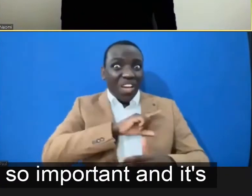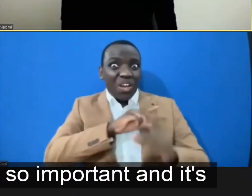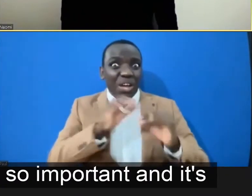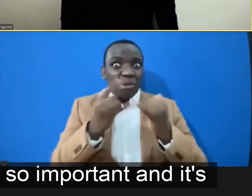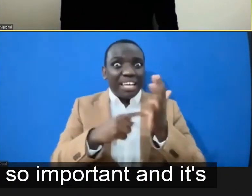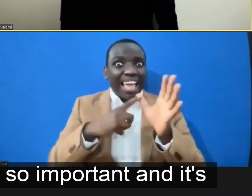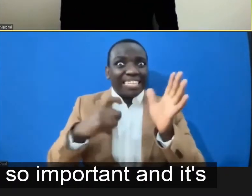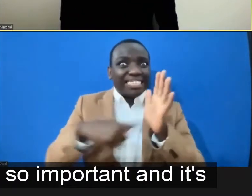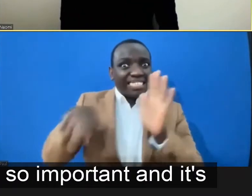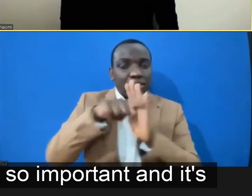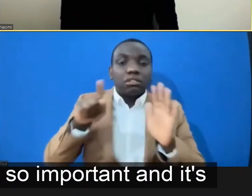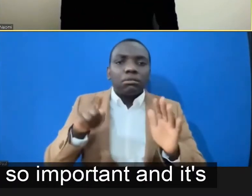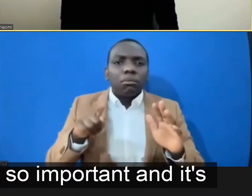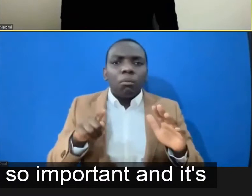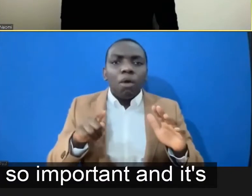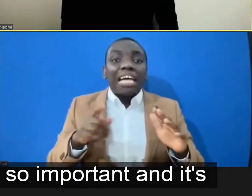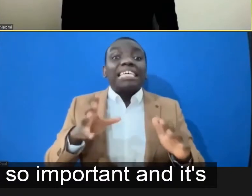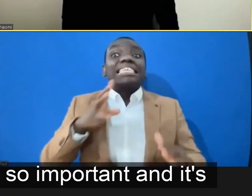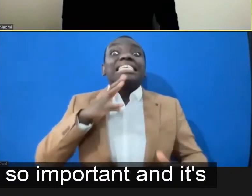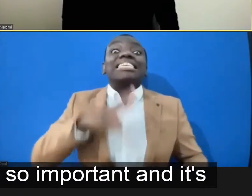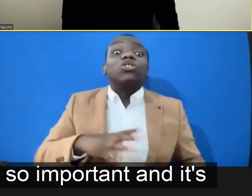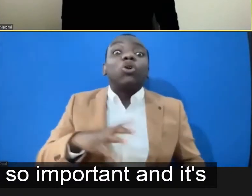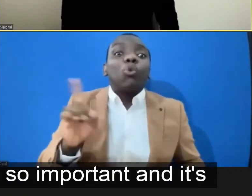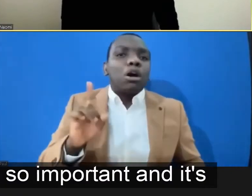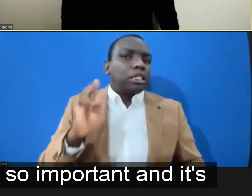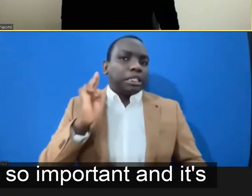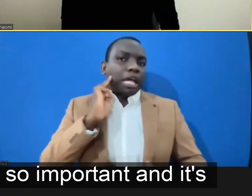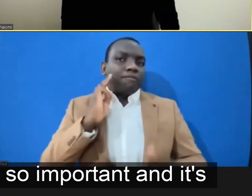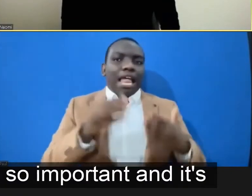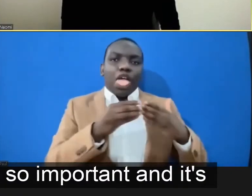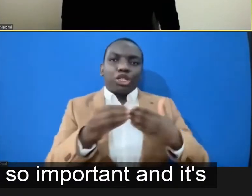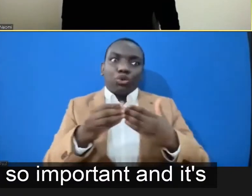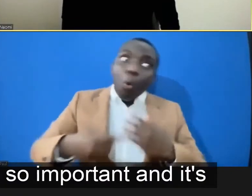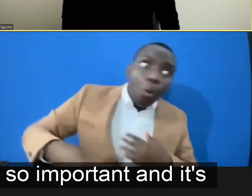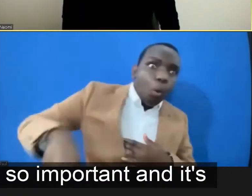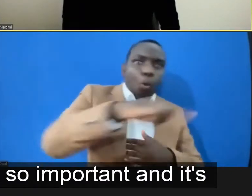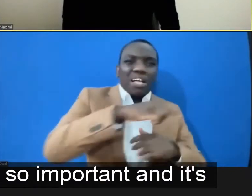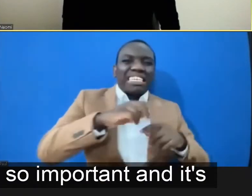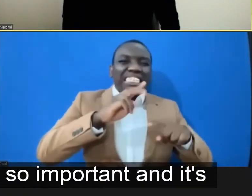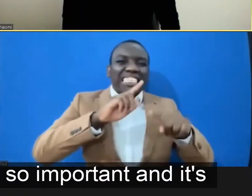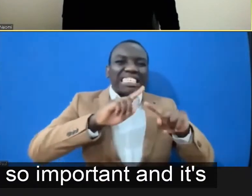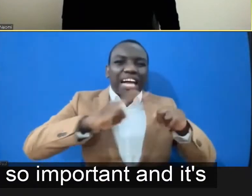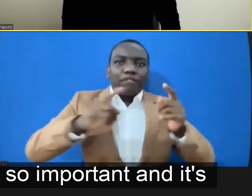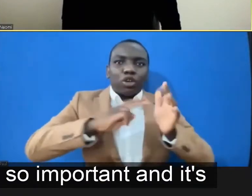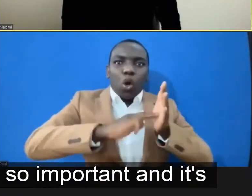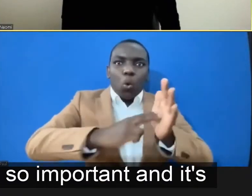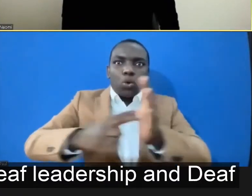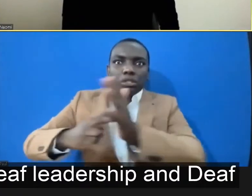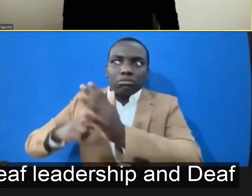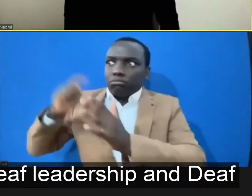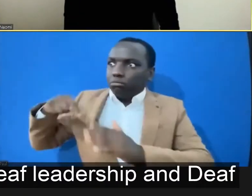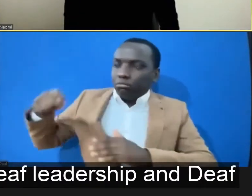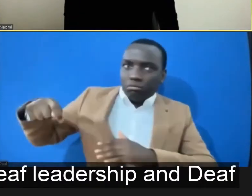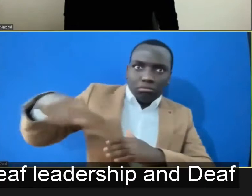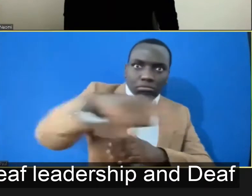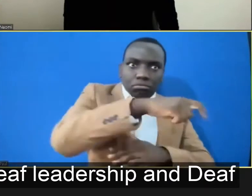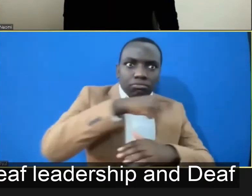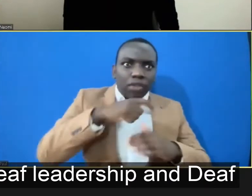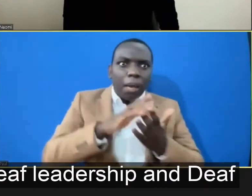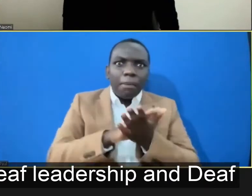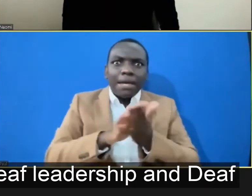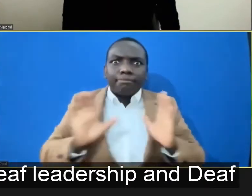And that is why the BSL Act is important, and it's crucial that this is